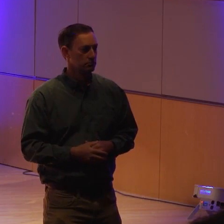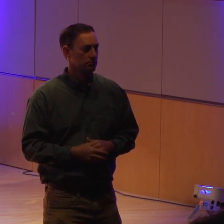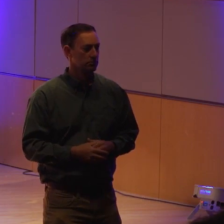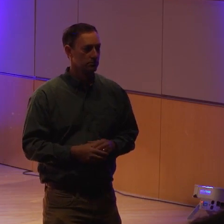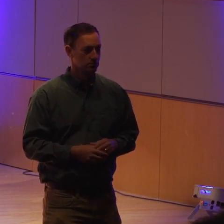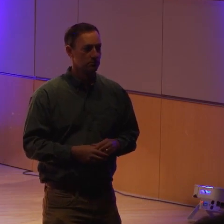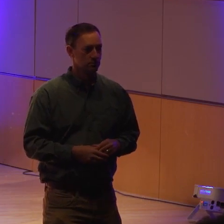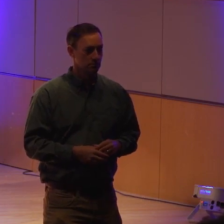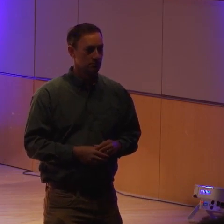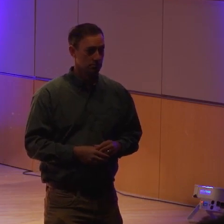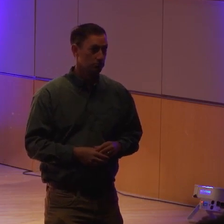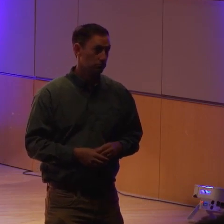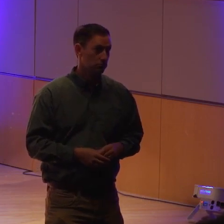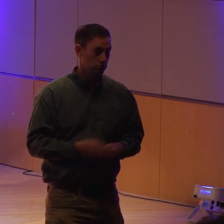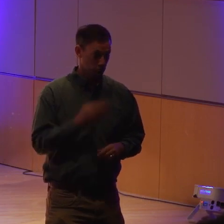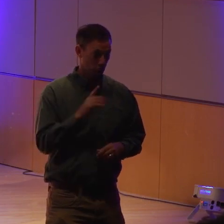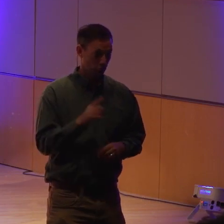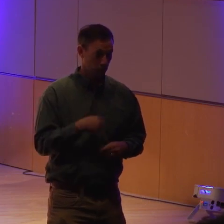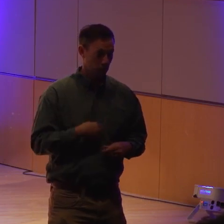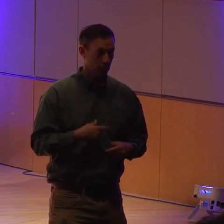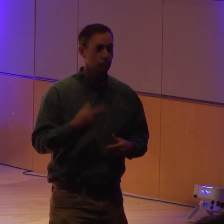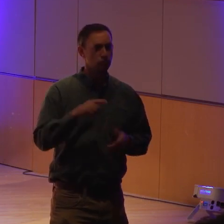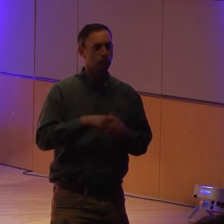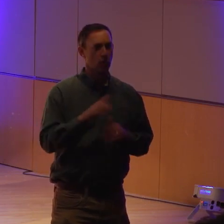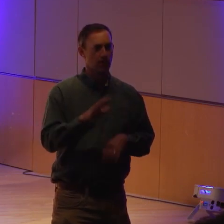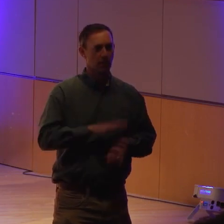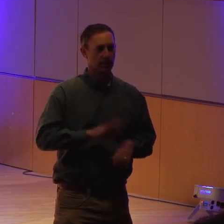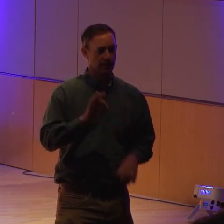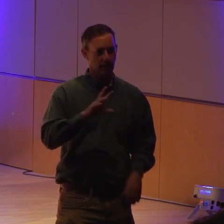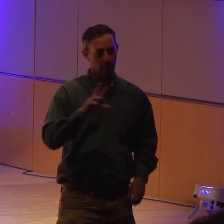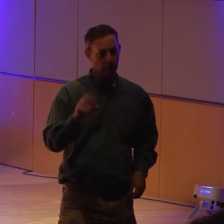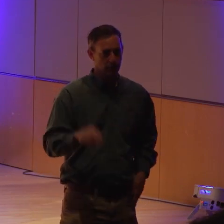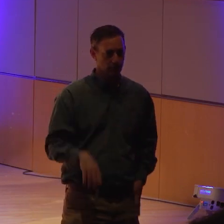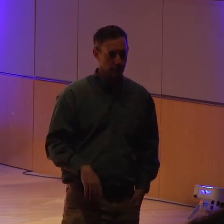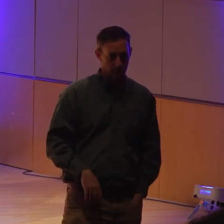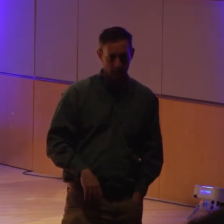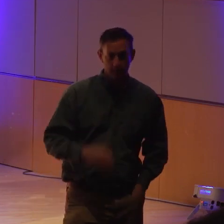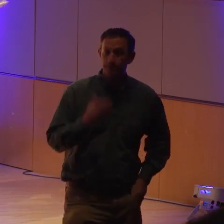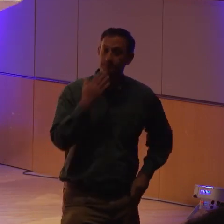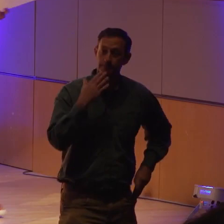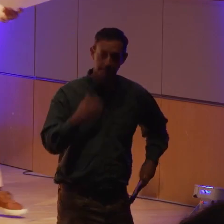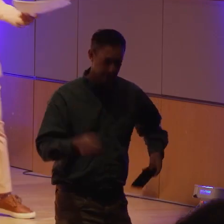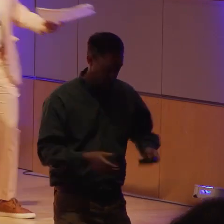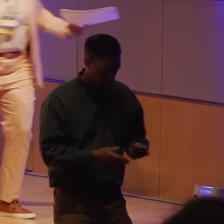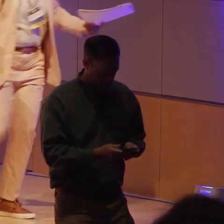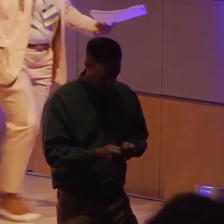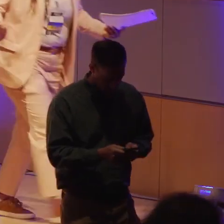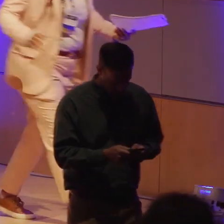So we'll start around 9:30. Thank you.